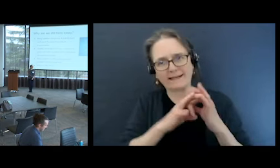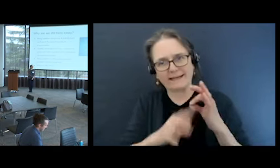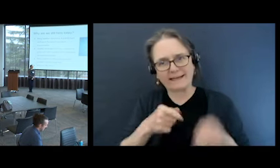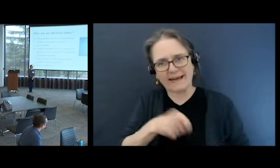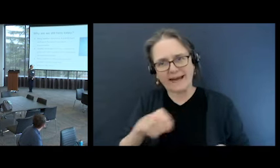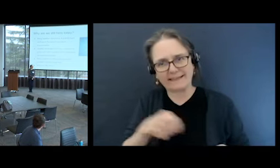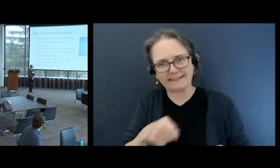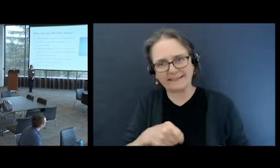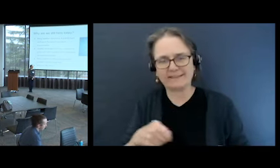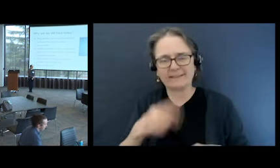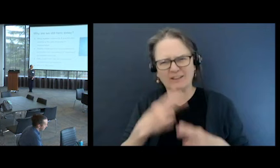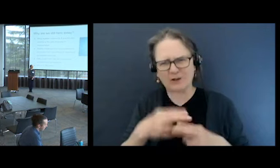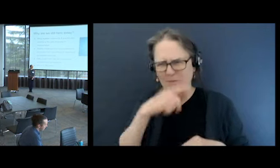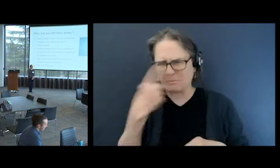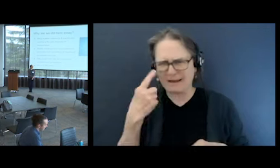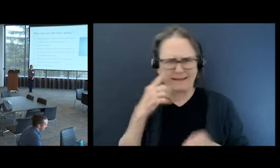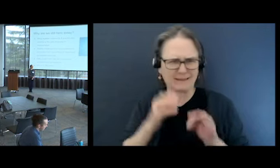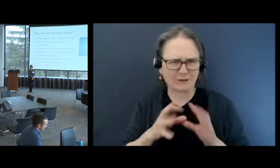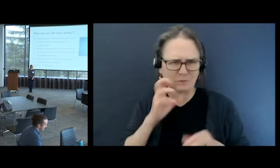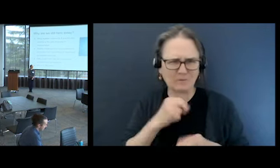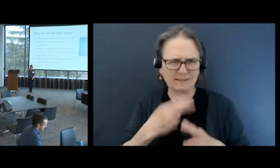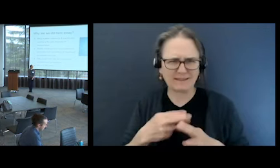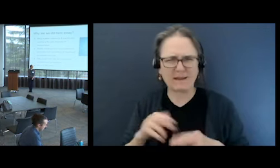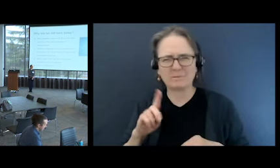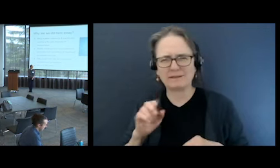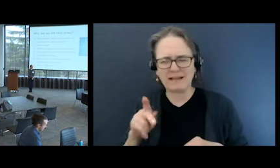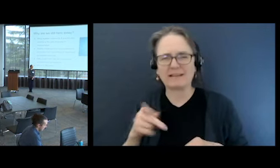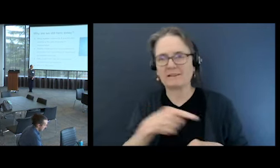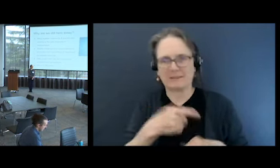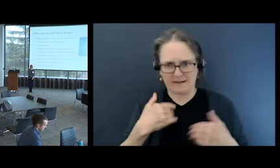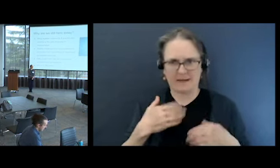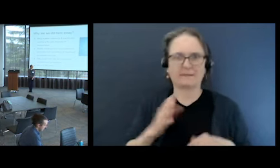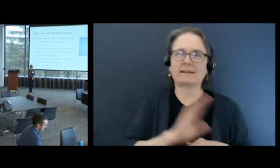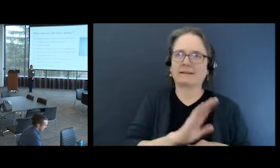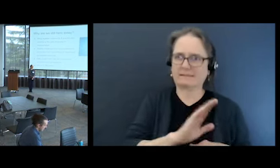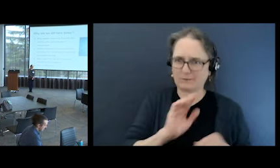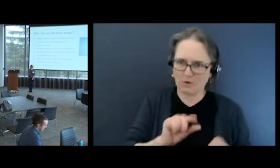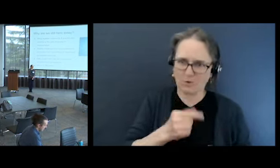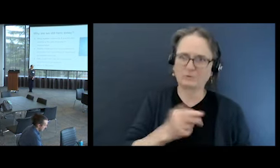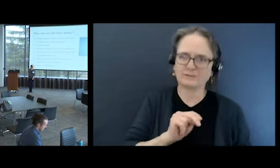schedule. I love the idea of collaboration. I